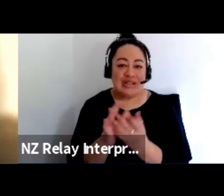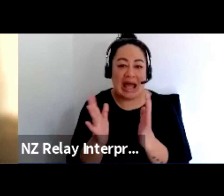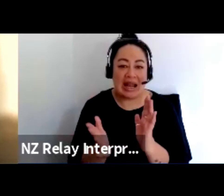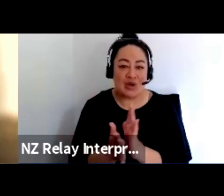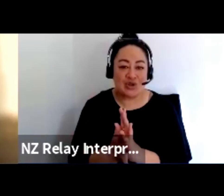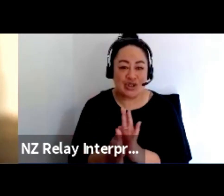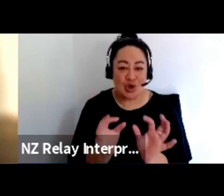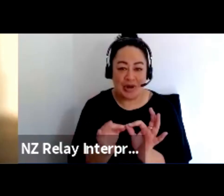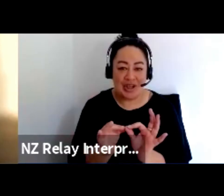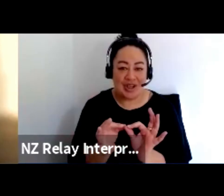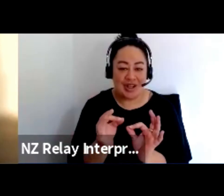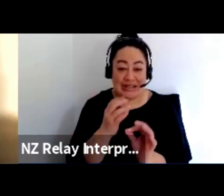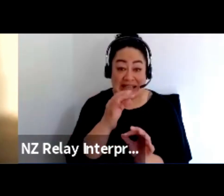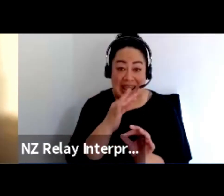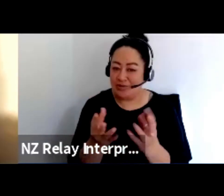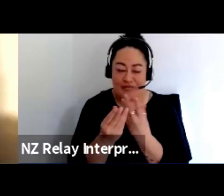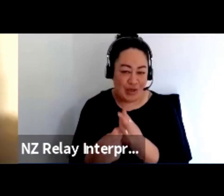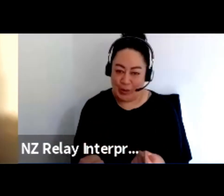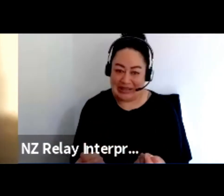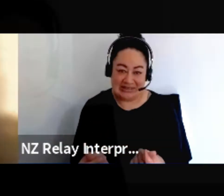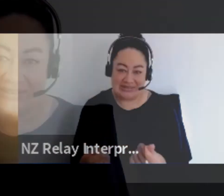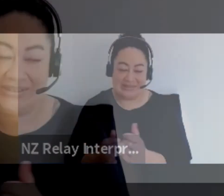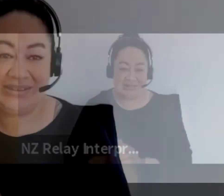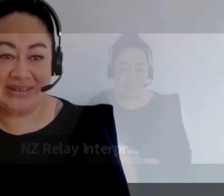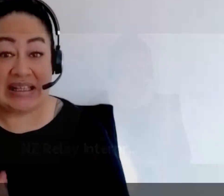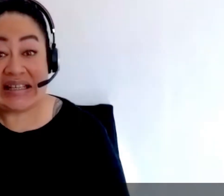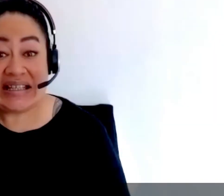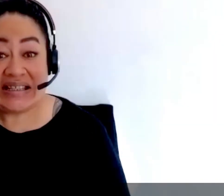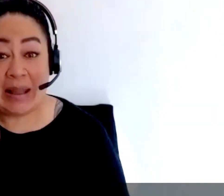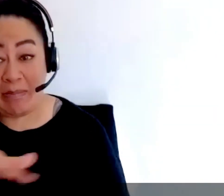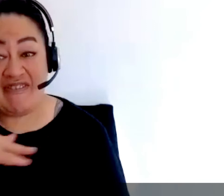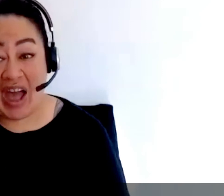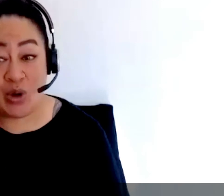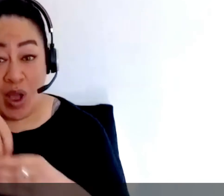reo, and we have a number of whānau who don't speak the reo.